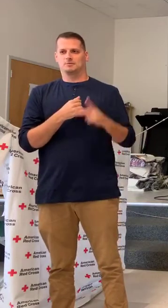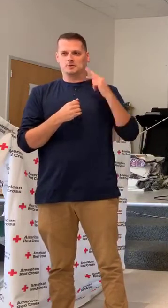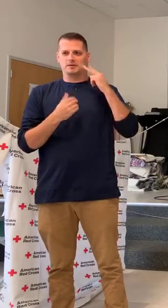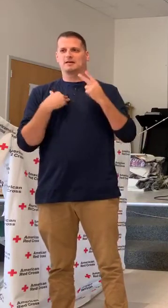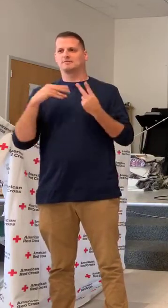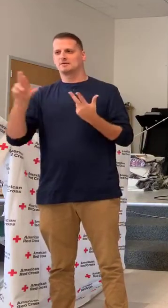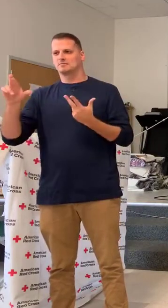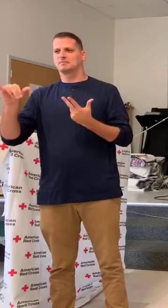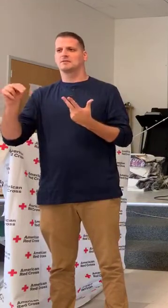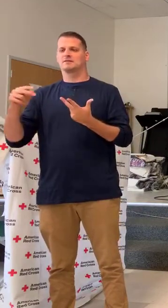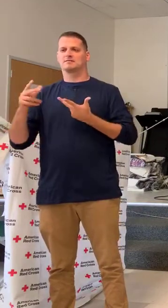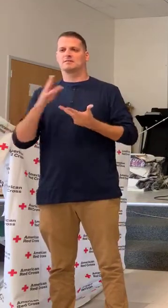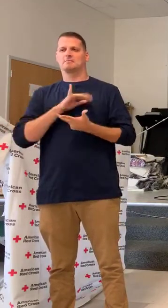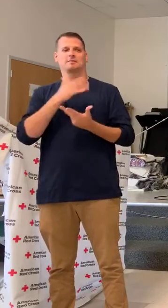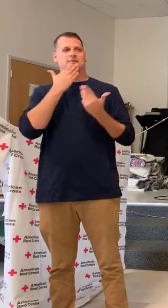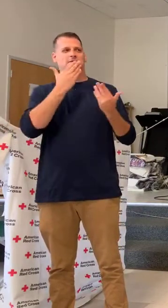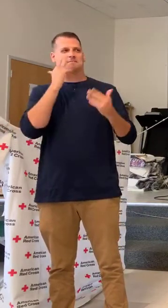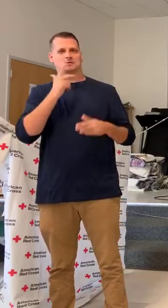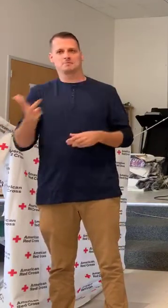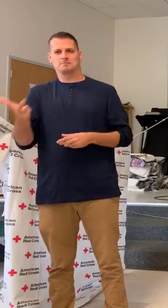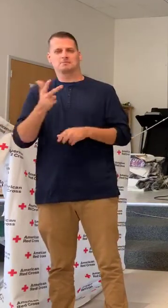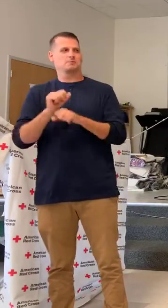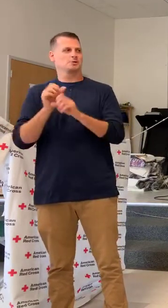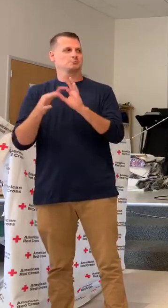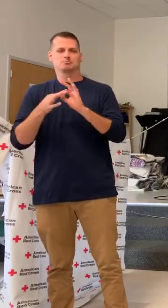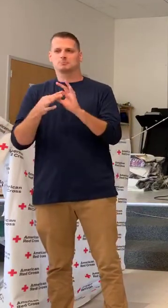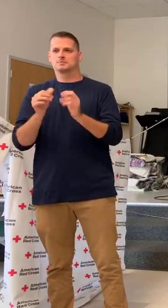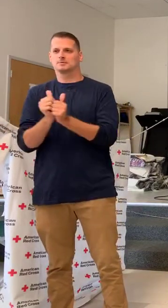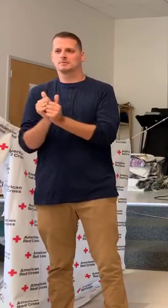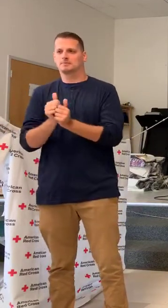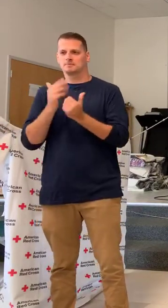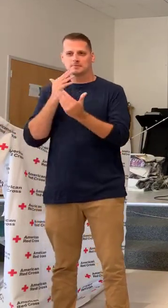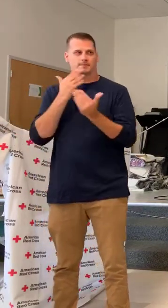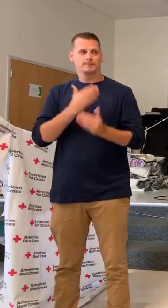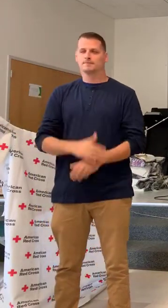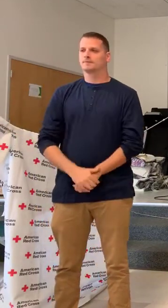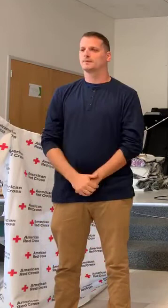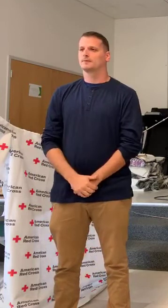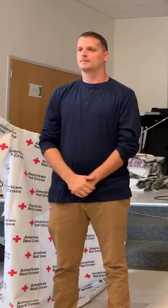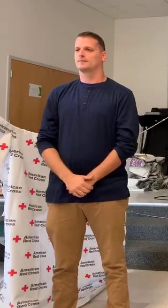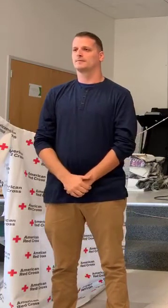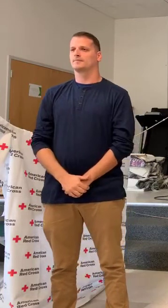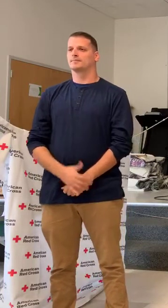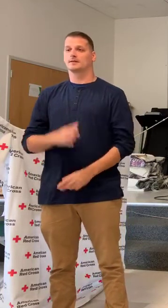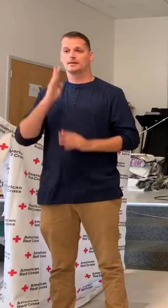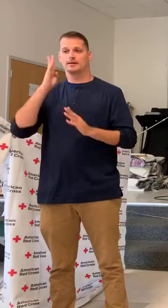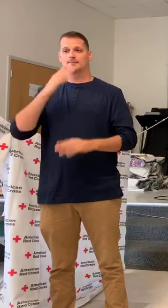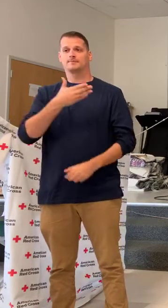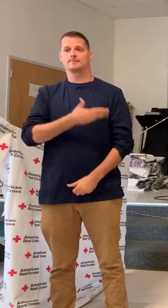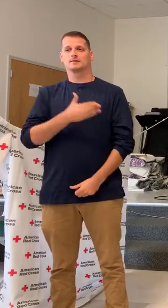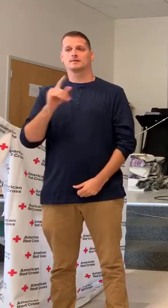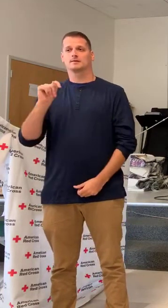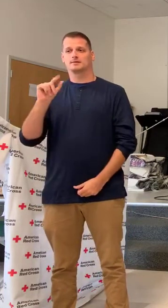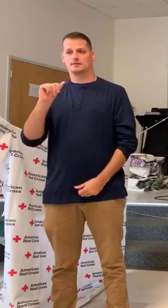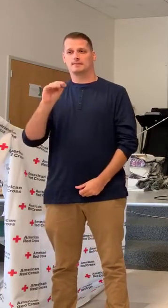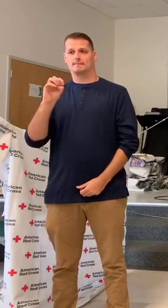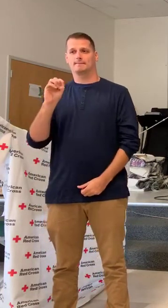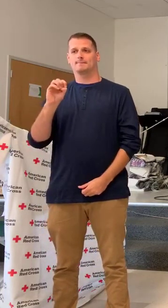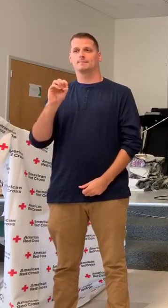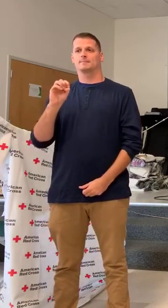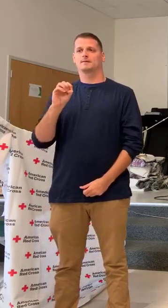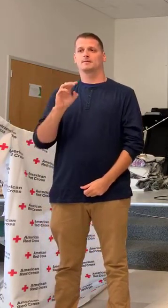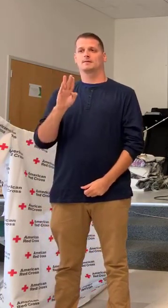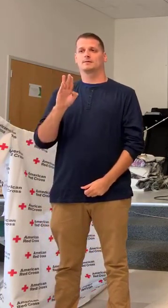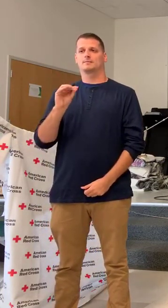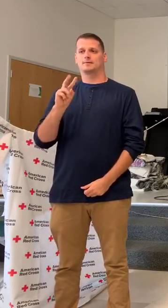too. Thank you, Kale. My name's Tam Bovey. I'm the Meds of Borough Assembly representative for this district. I'm gonna reiterate a little